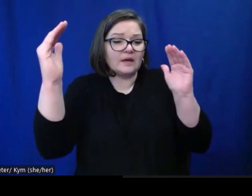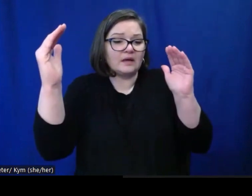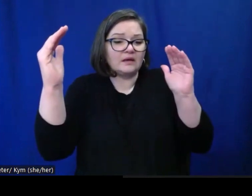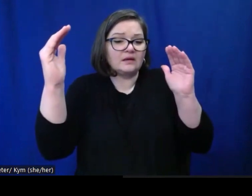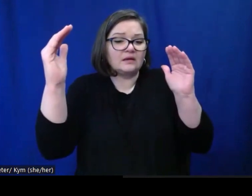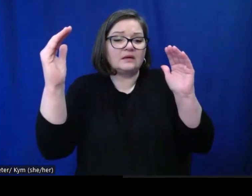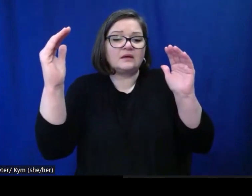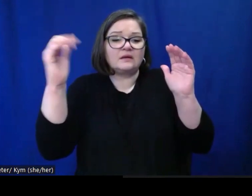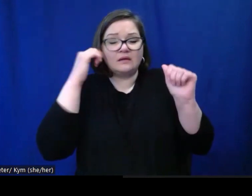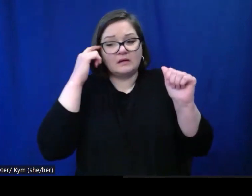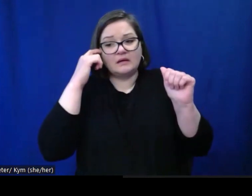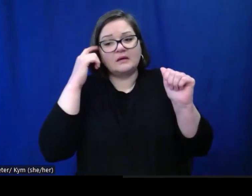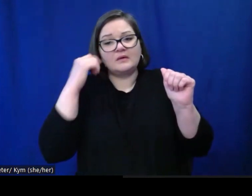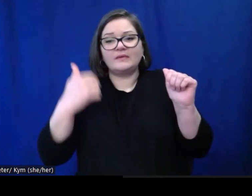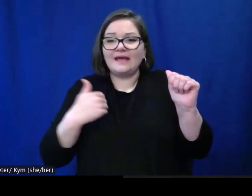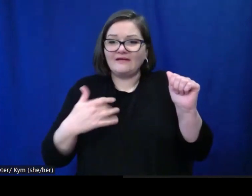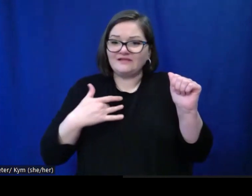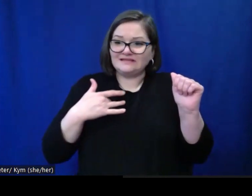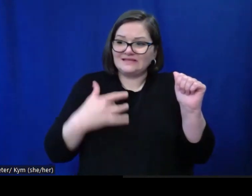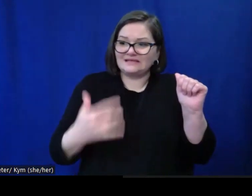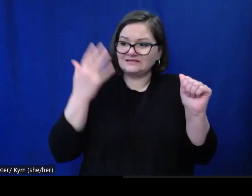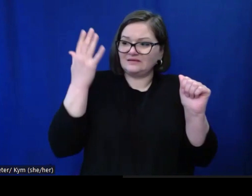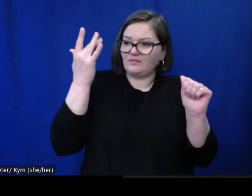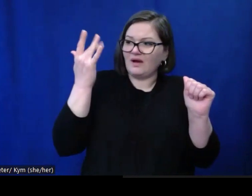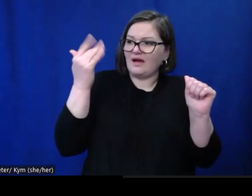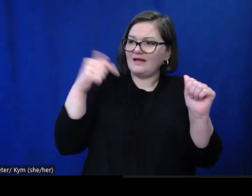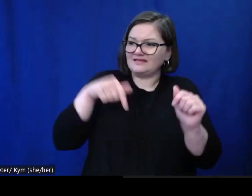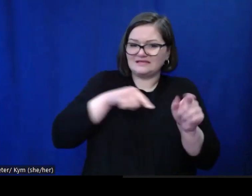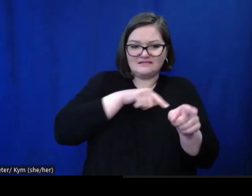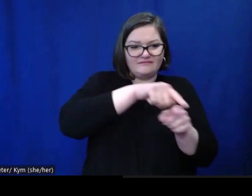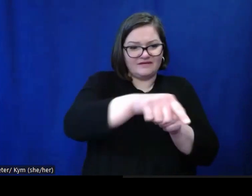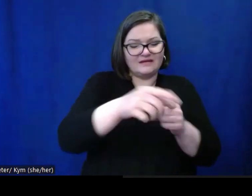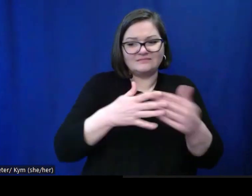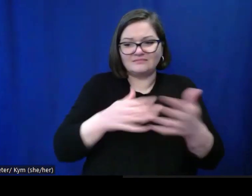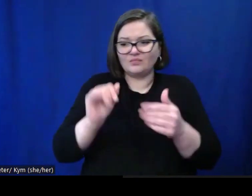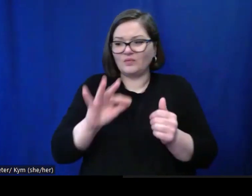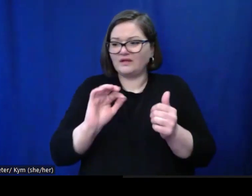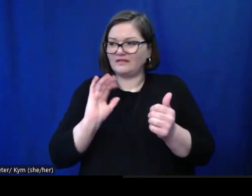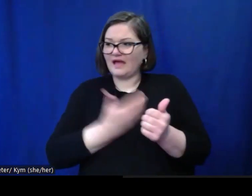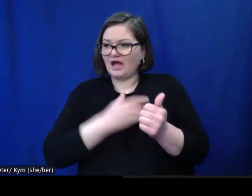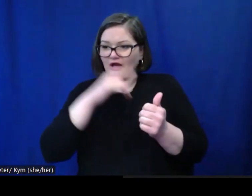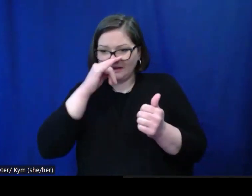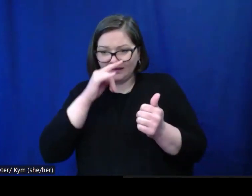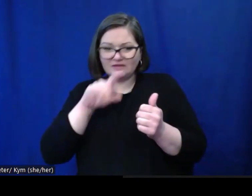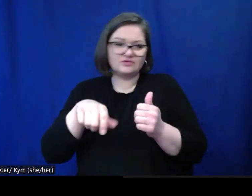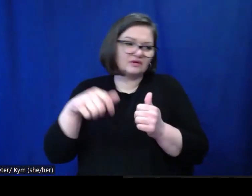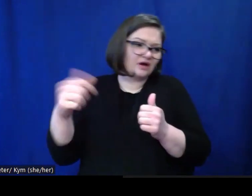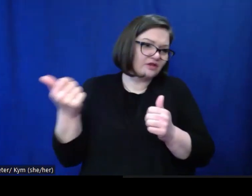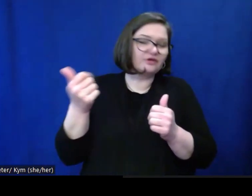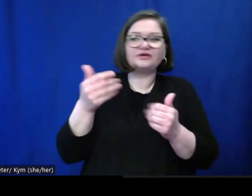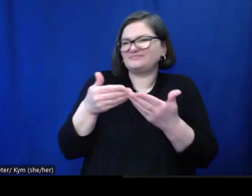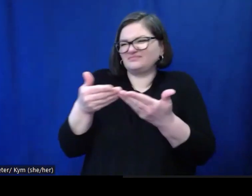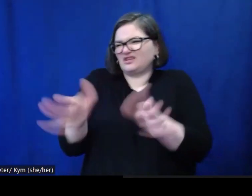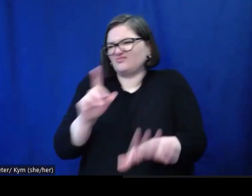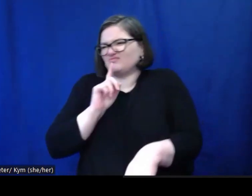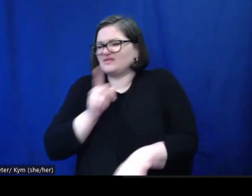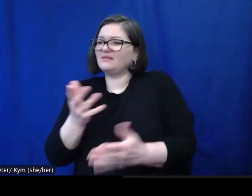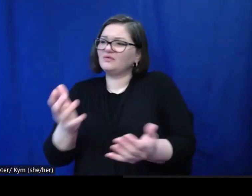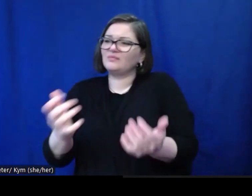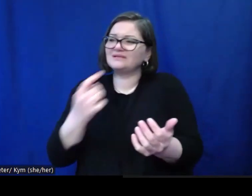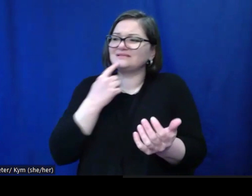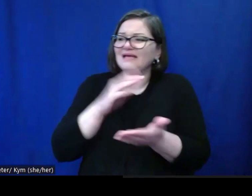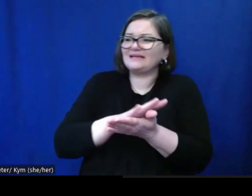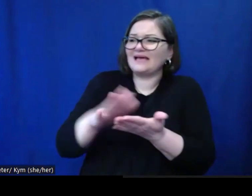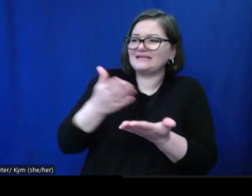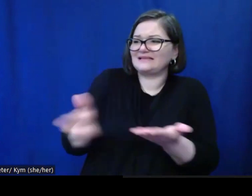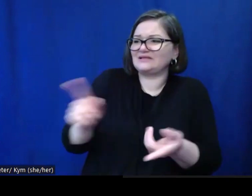tendency because, I mean, we're all in this field, and whether it's with our own children or in this field or just in general, we want to say nice things to these kids.